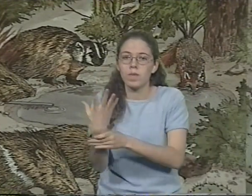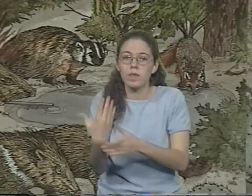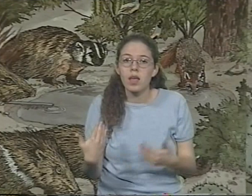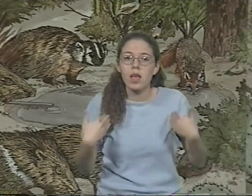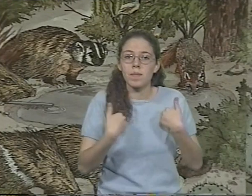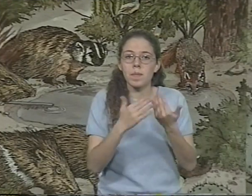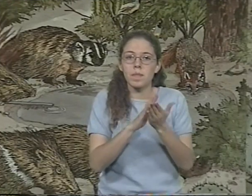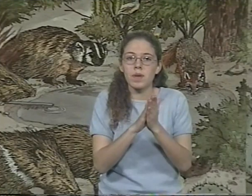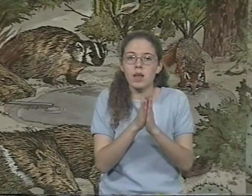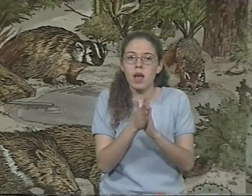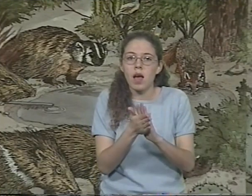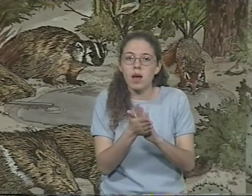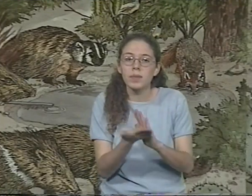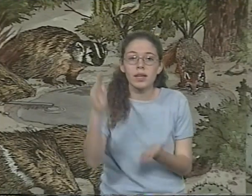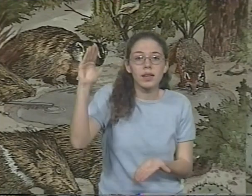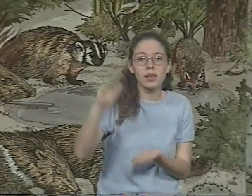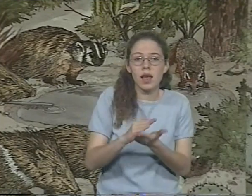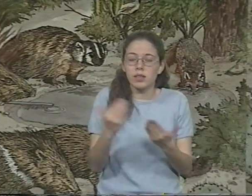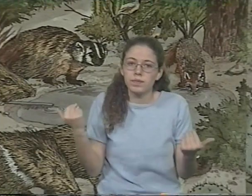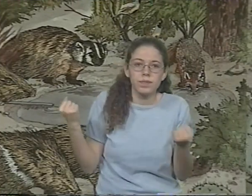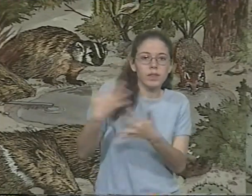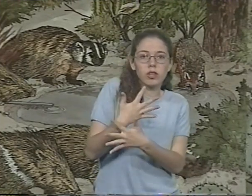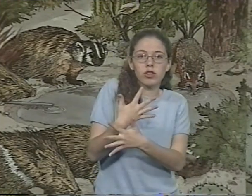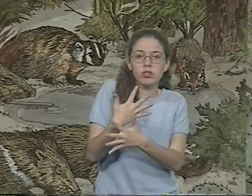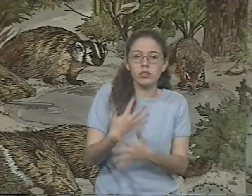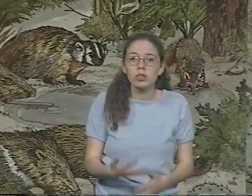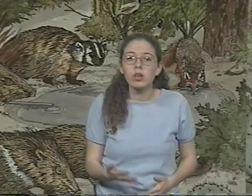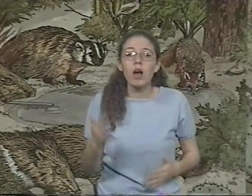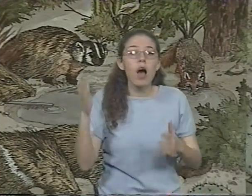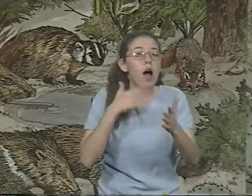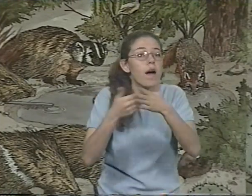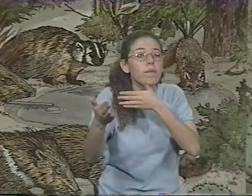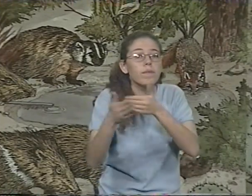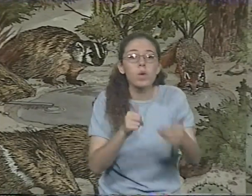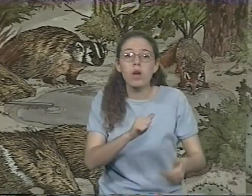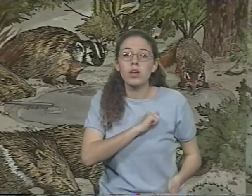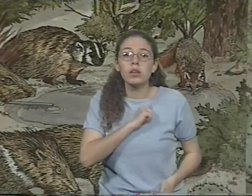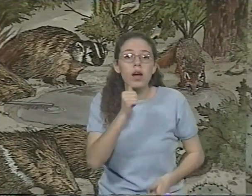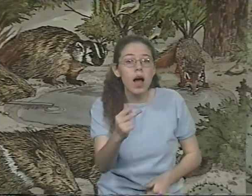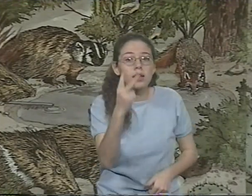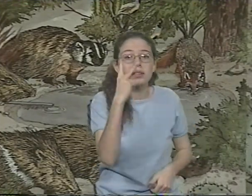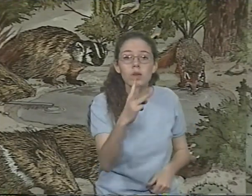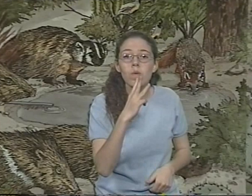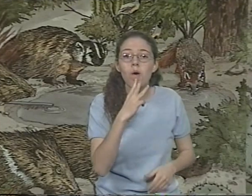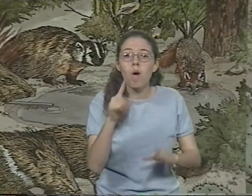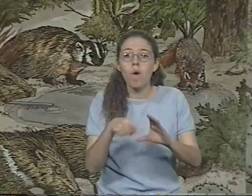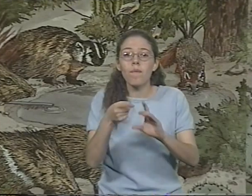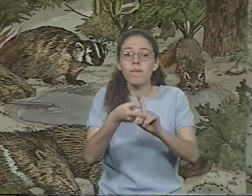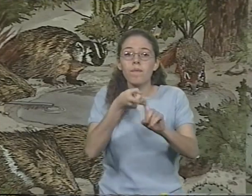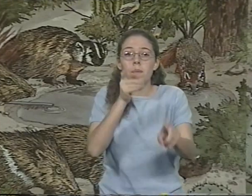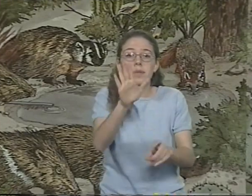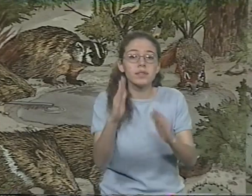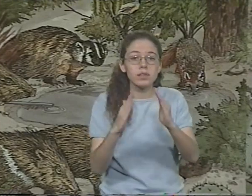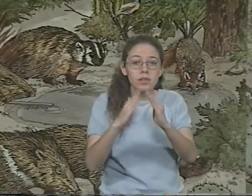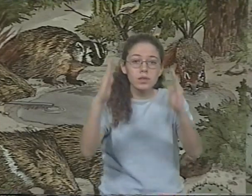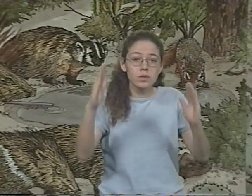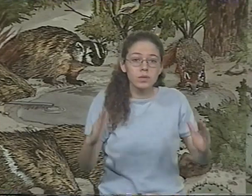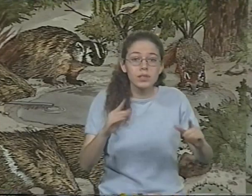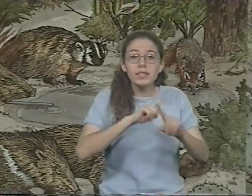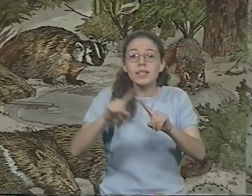small adobe house and the desert road, the animals were no longer fearful. And although Alejandro could not see through the desert growth surrounding